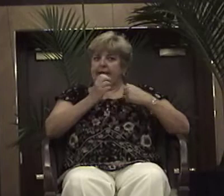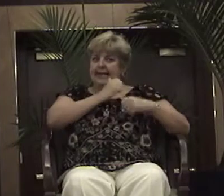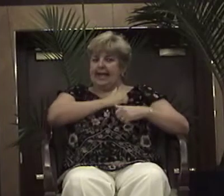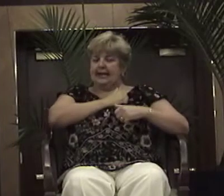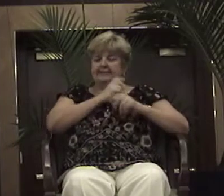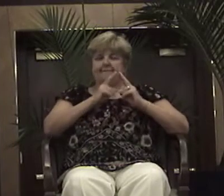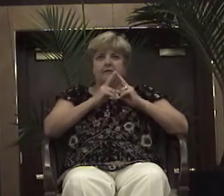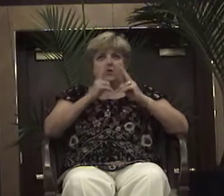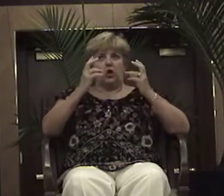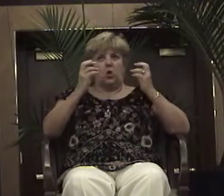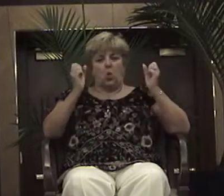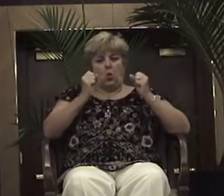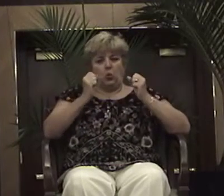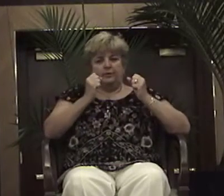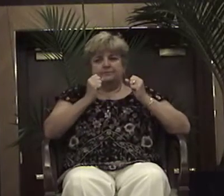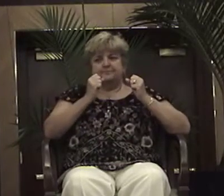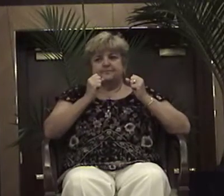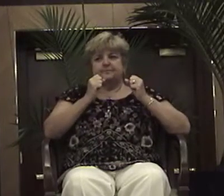I suppose they'd be called a client today.